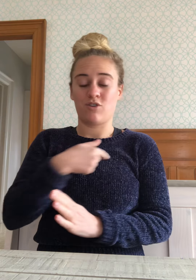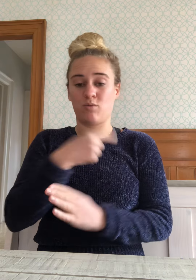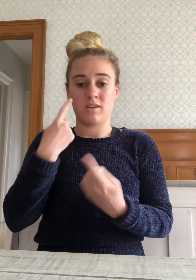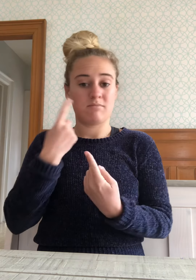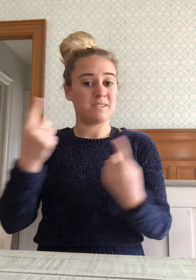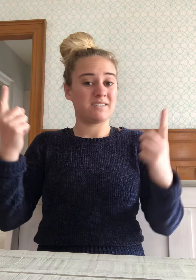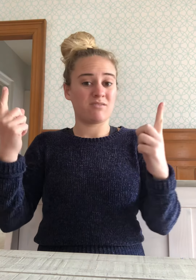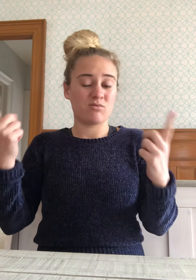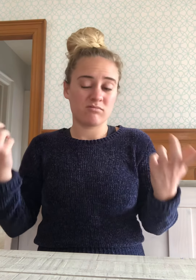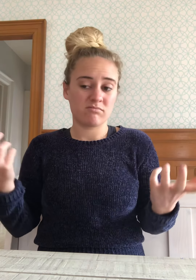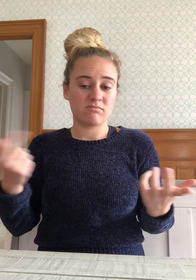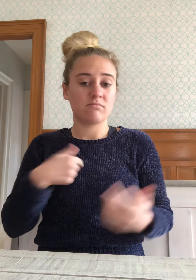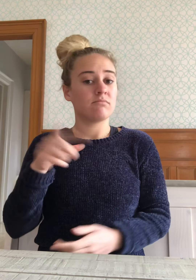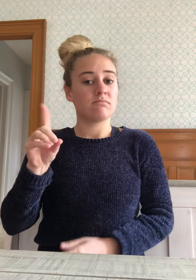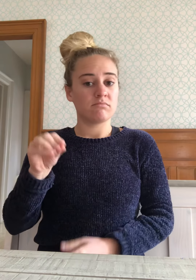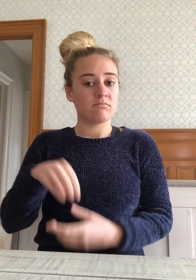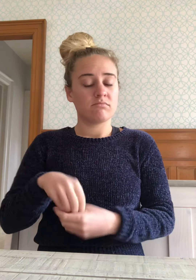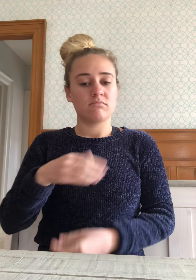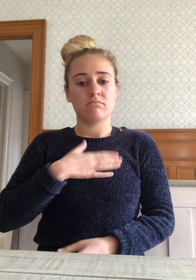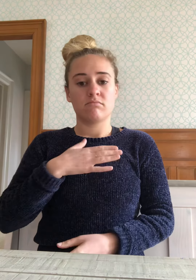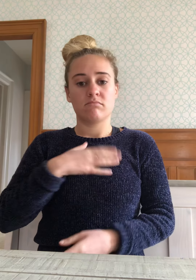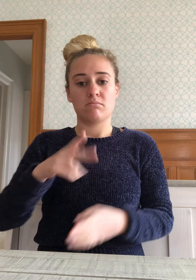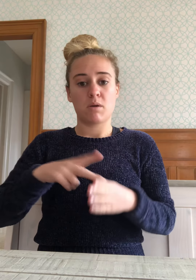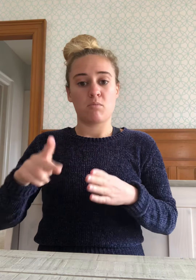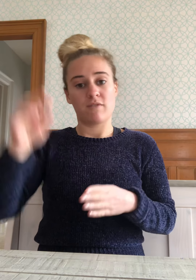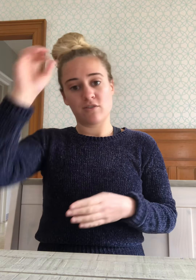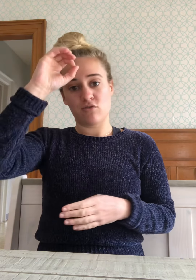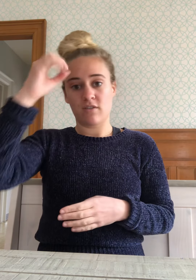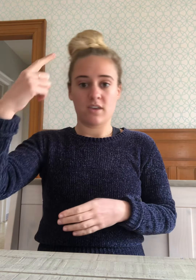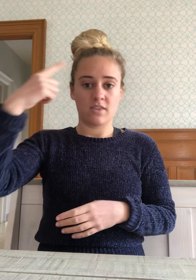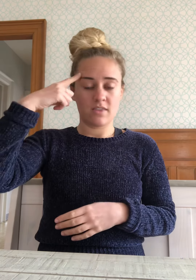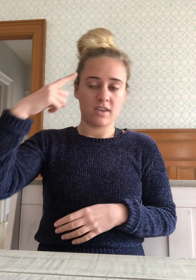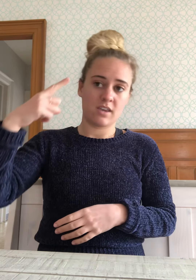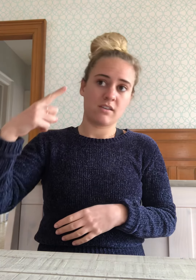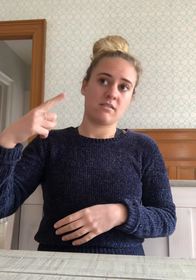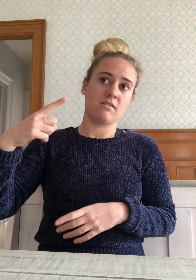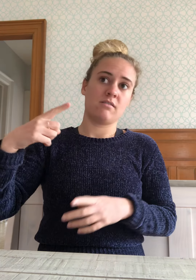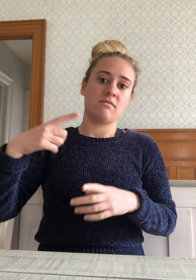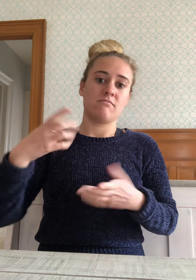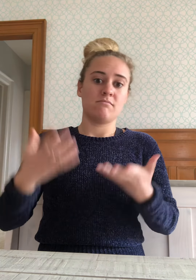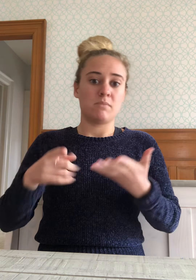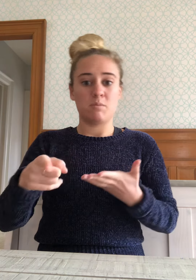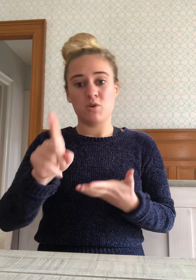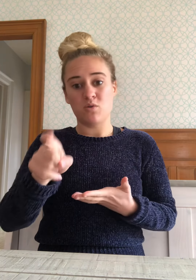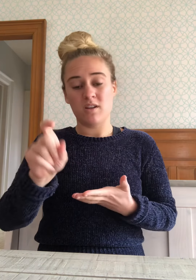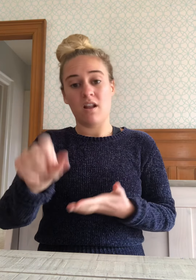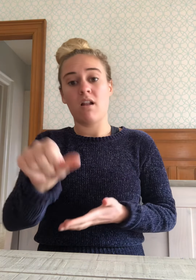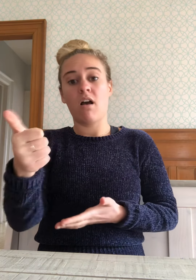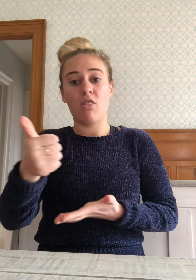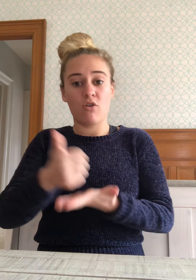I do, in my professional opinion, think maybe you need some help elsewhere before we can continue.